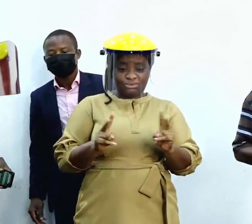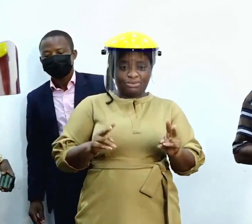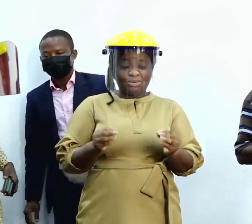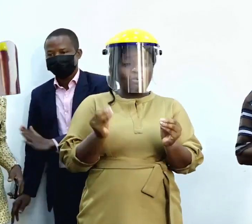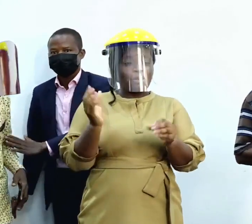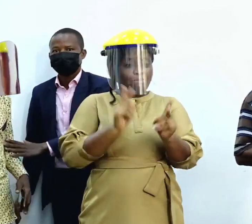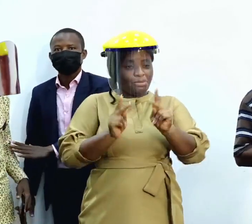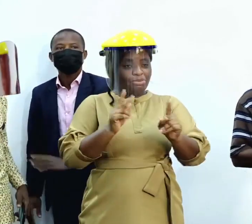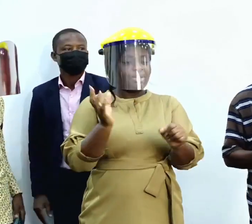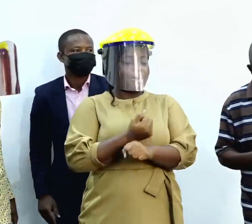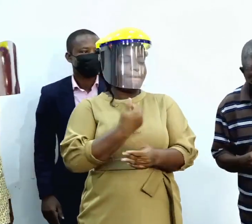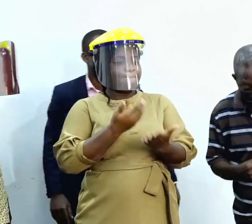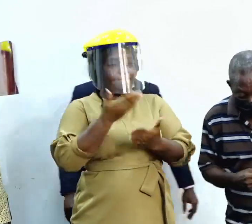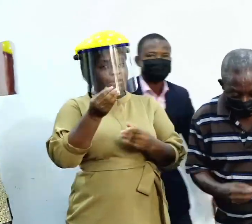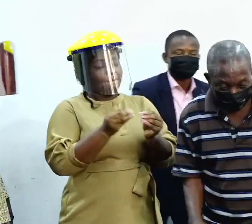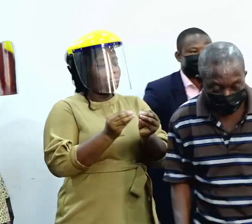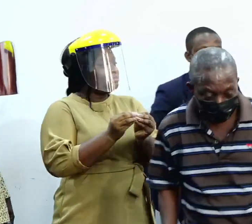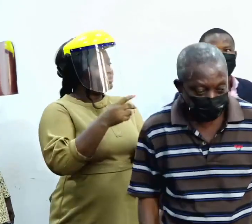people can patronize it? Thank you.